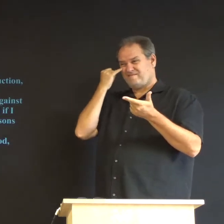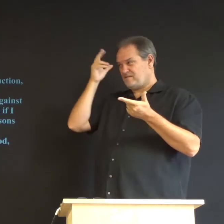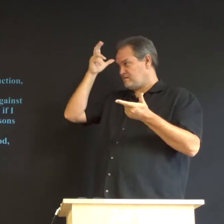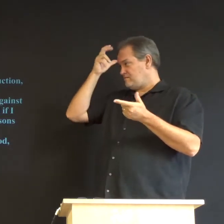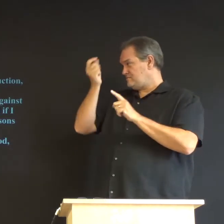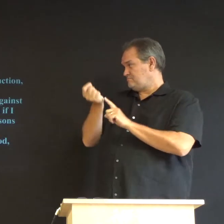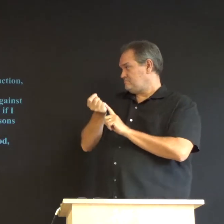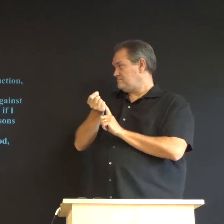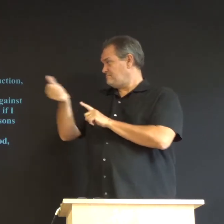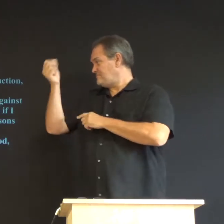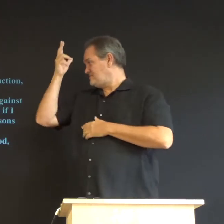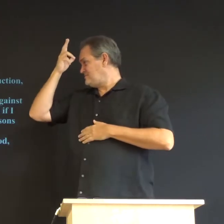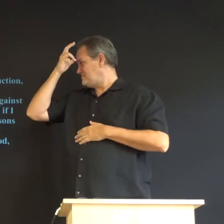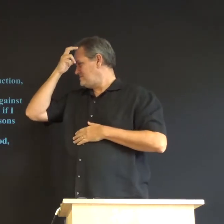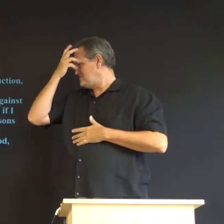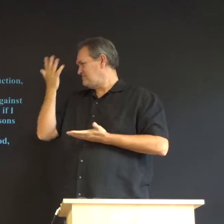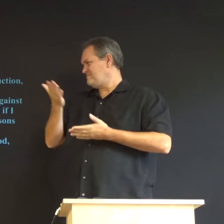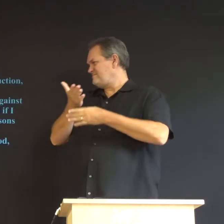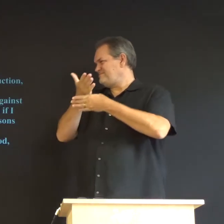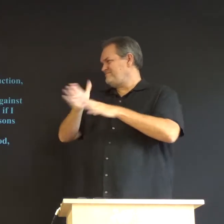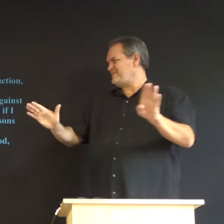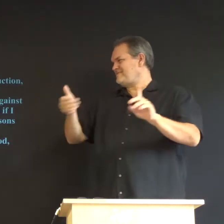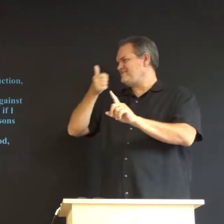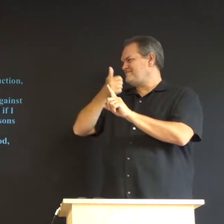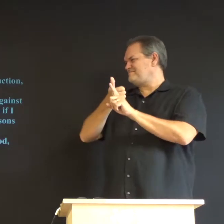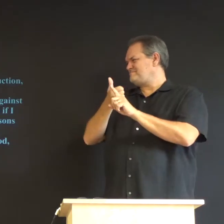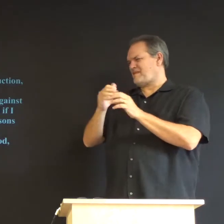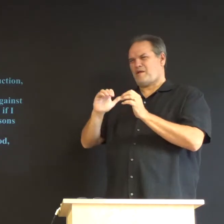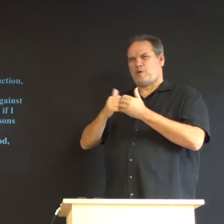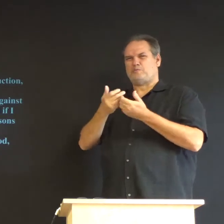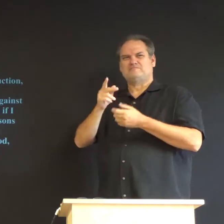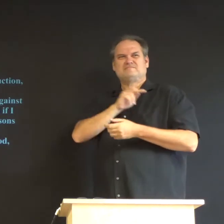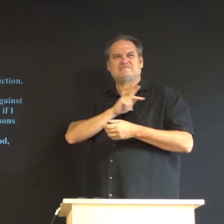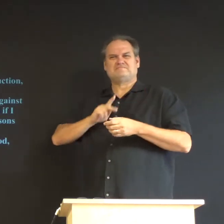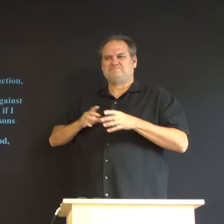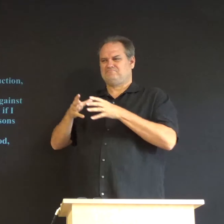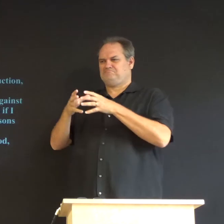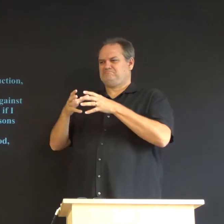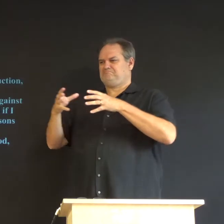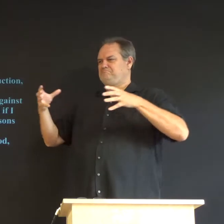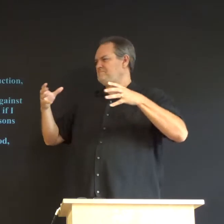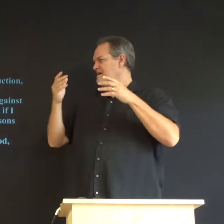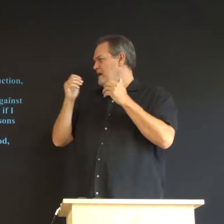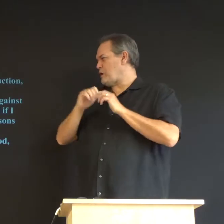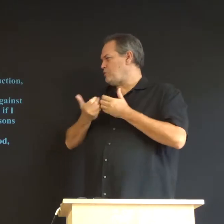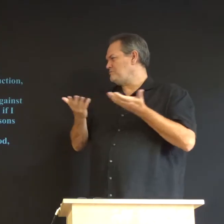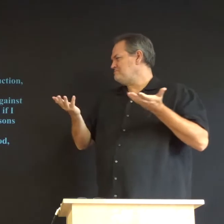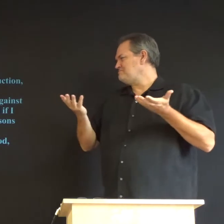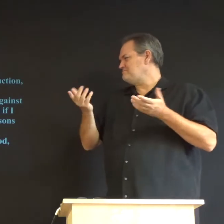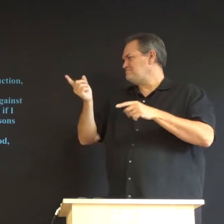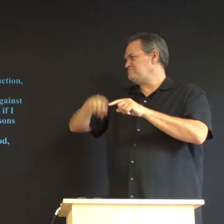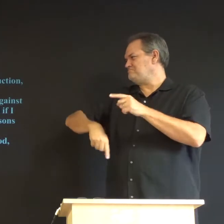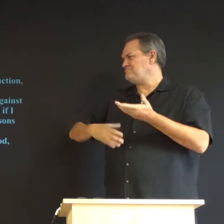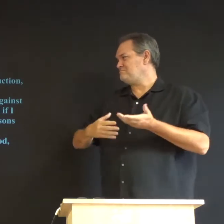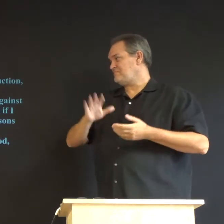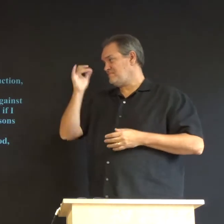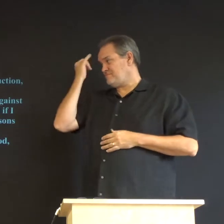If Satan drives out Satan, he is divided against himself. How then would his kingdom